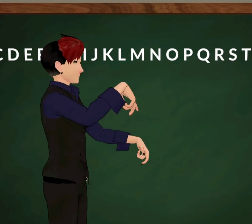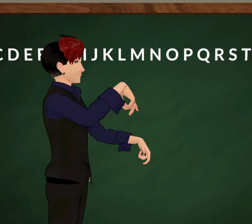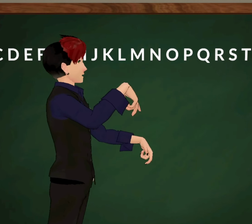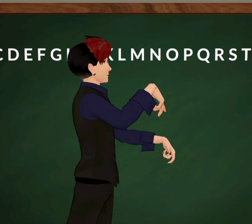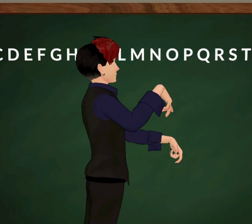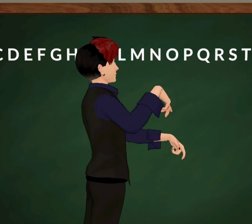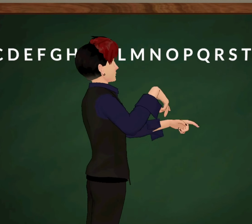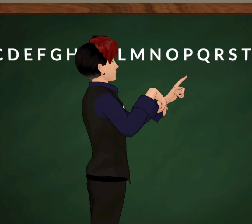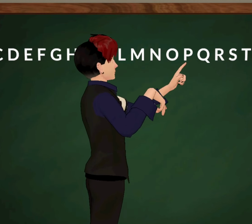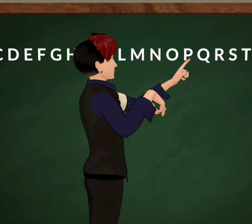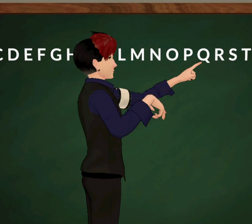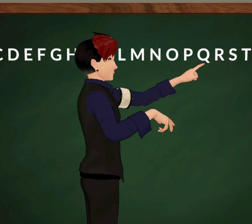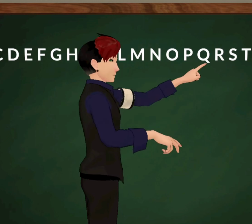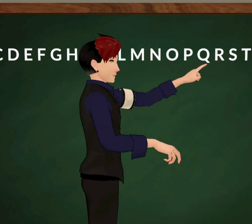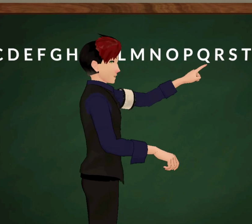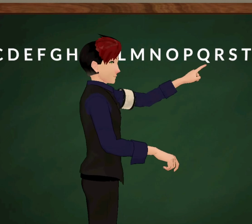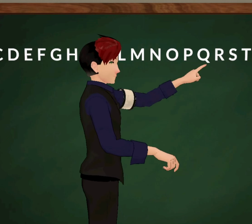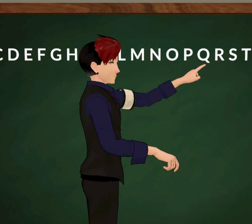No. Q.